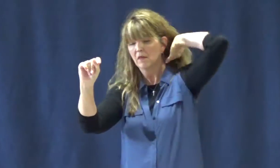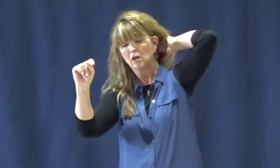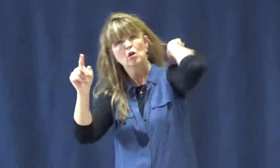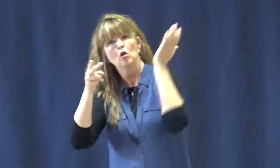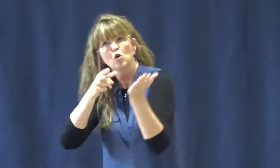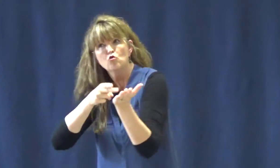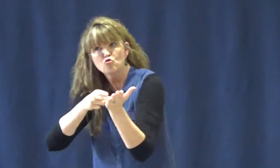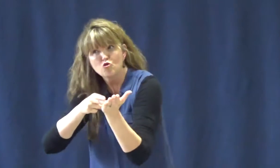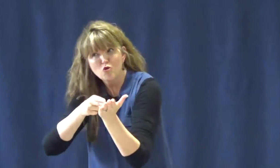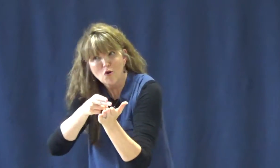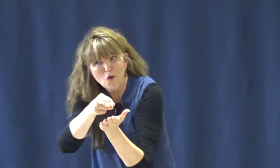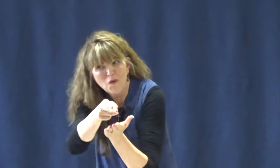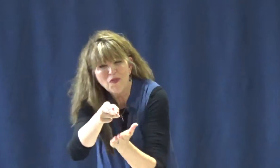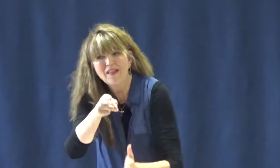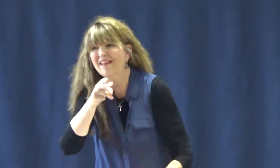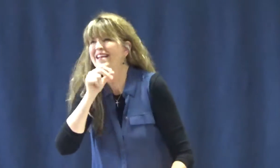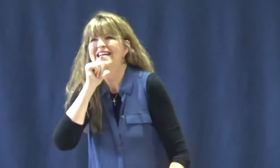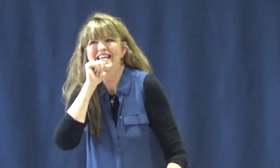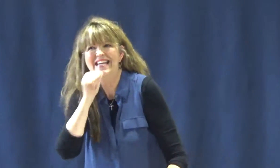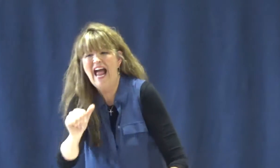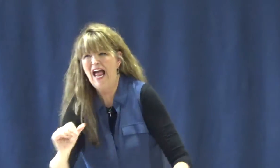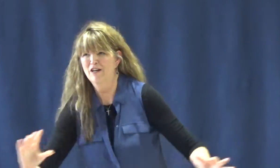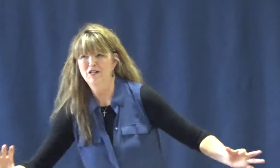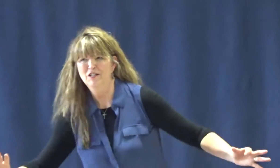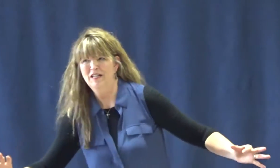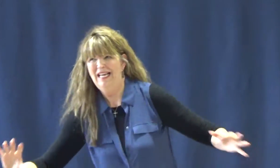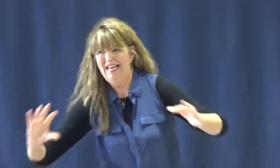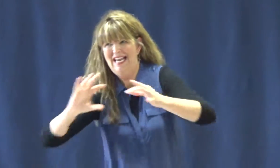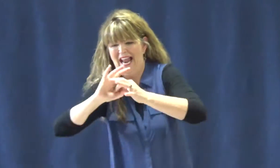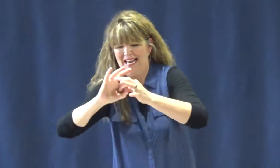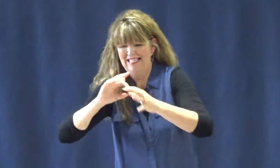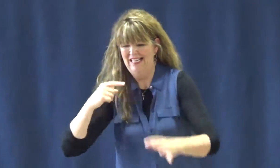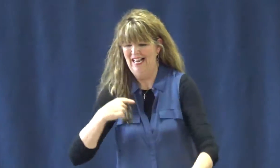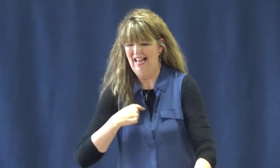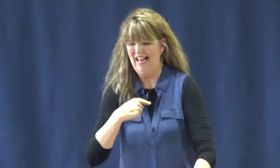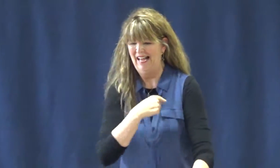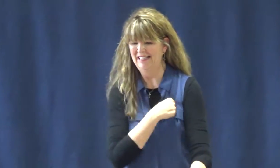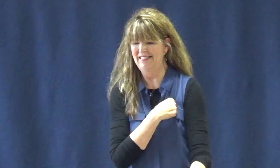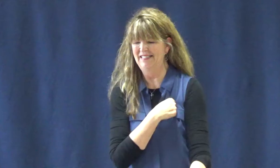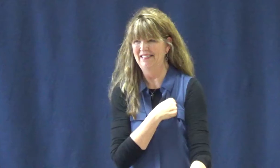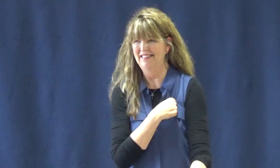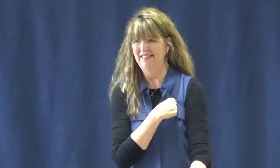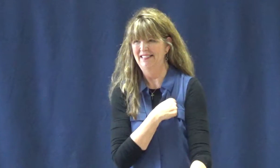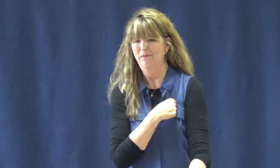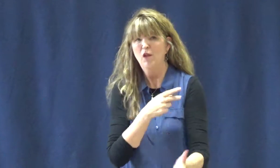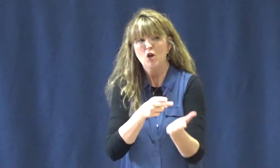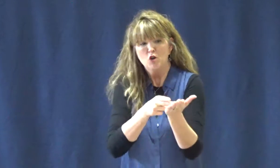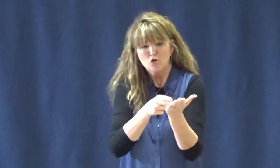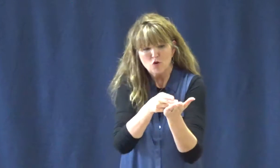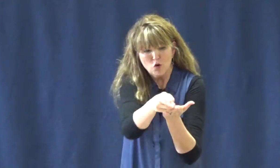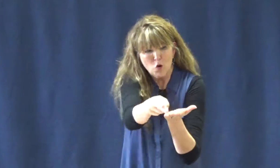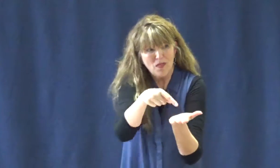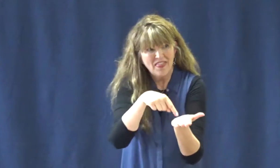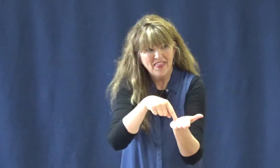It's a fact. Truth does not unite people.